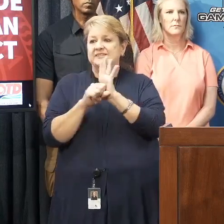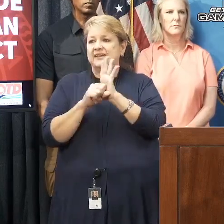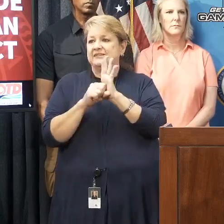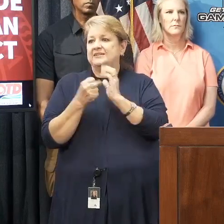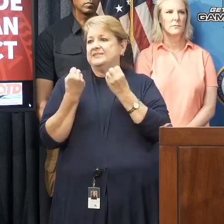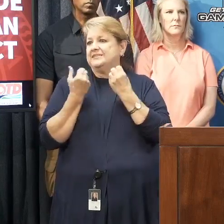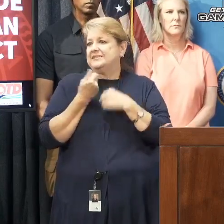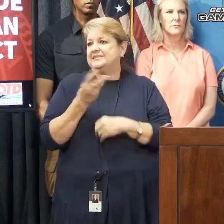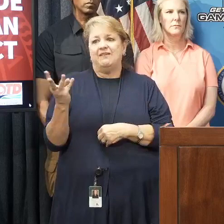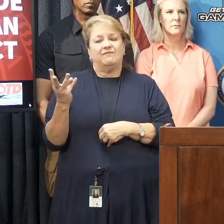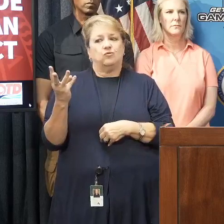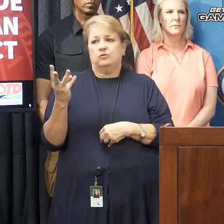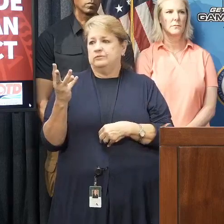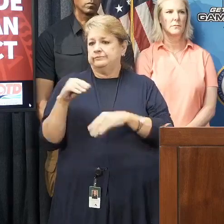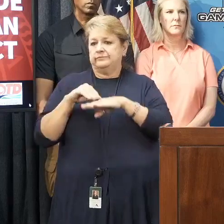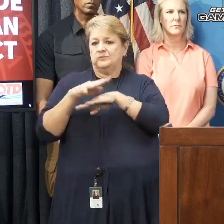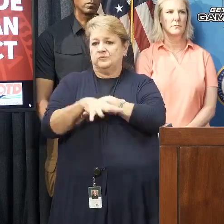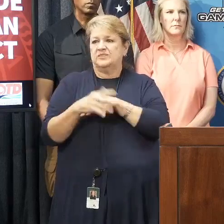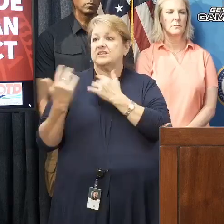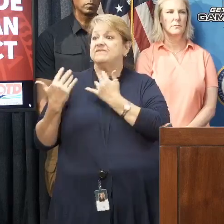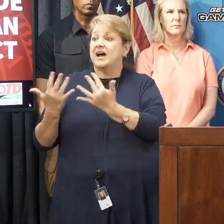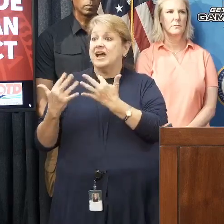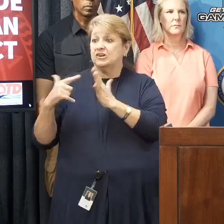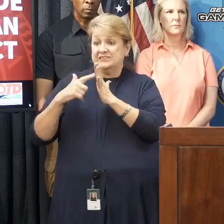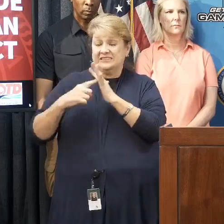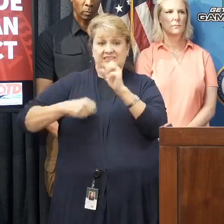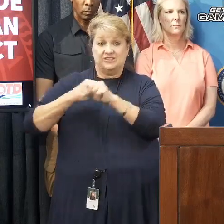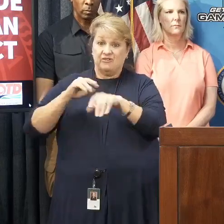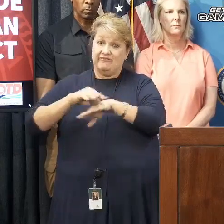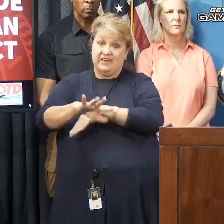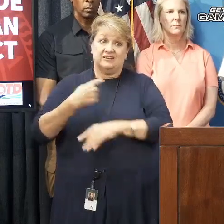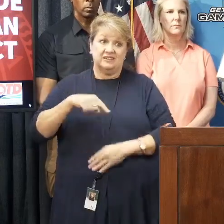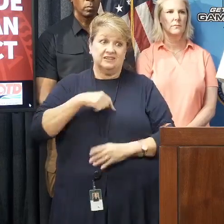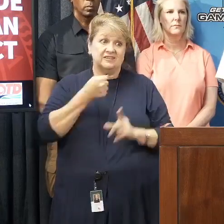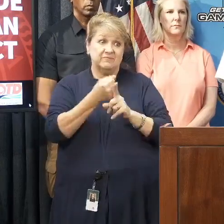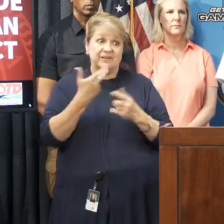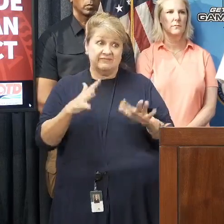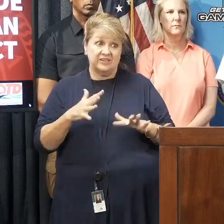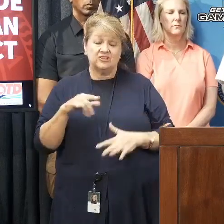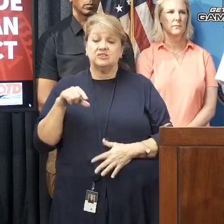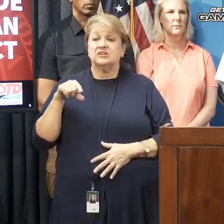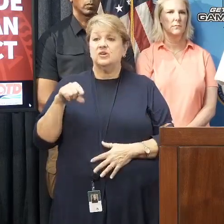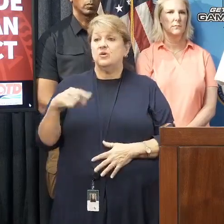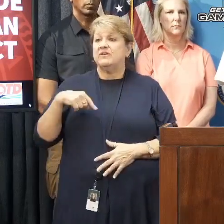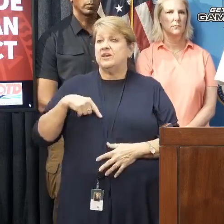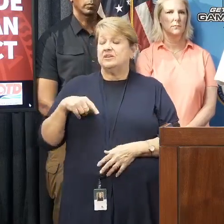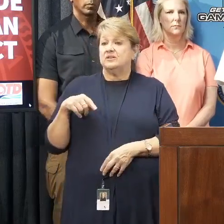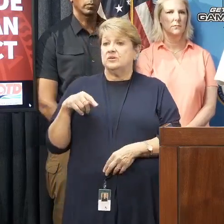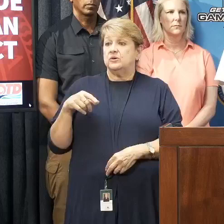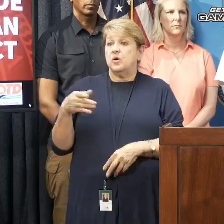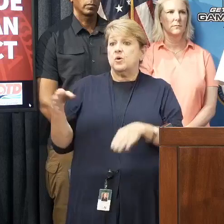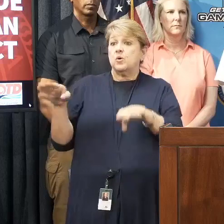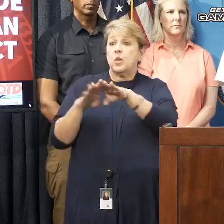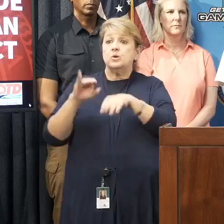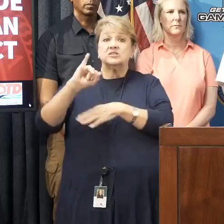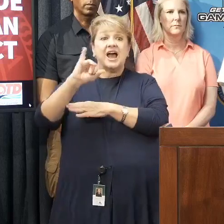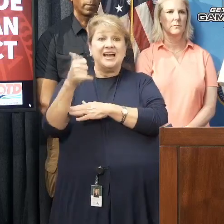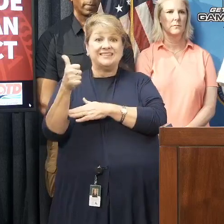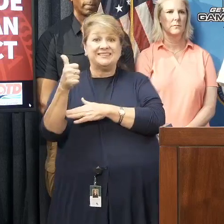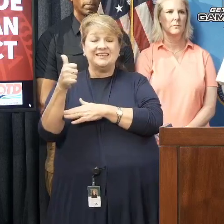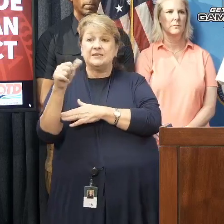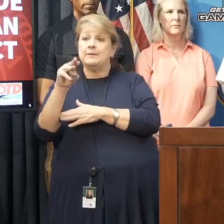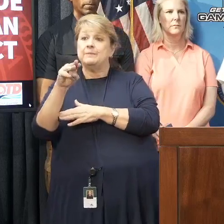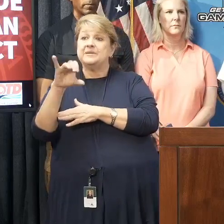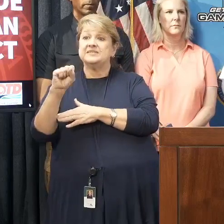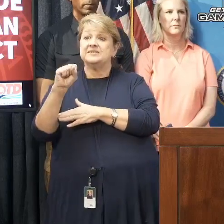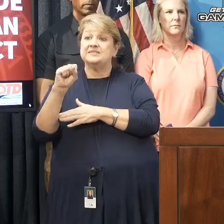several effects from these wildfires this year. Previously, we've had to close Interstate 10 at the Mississippi